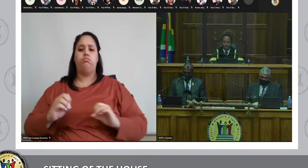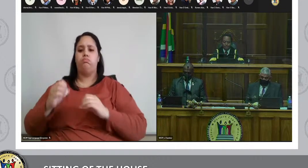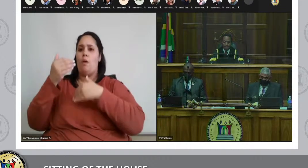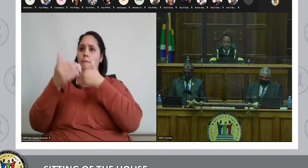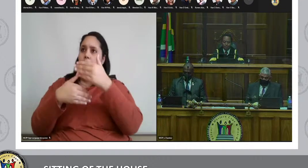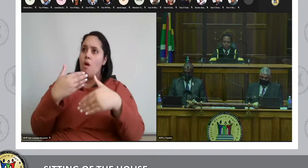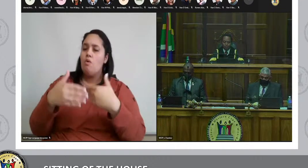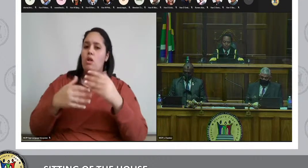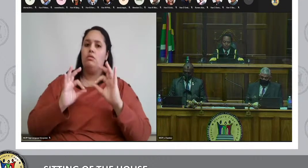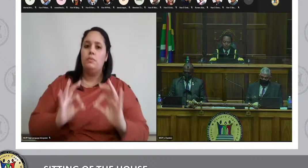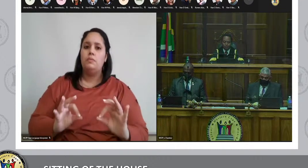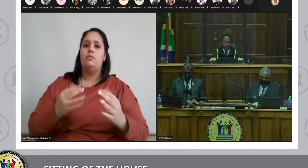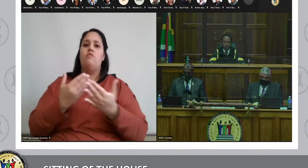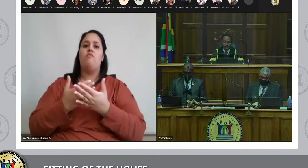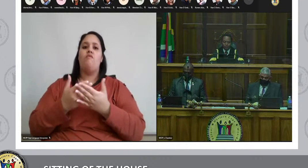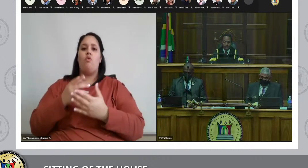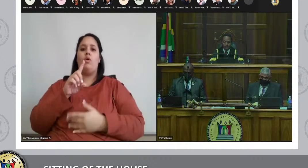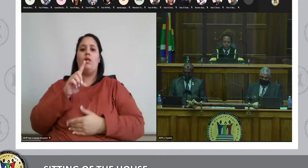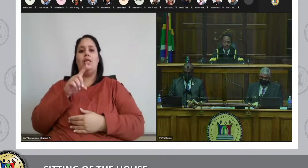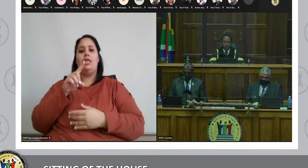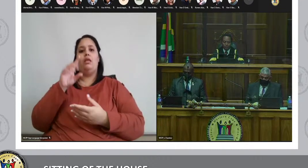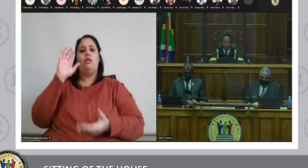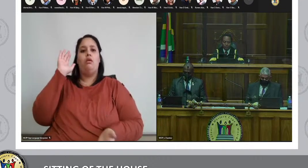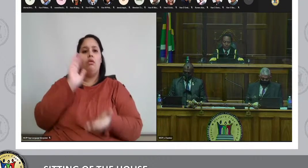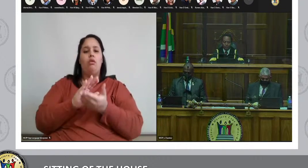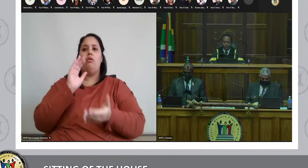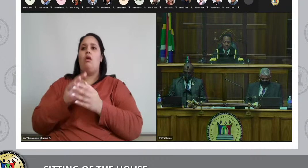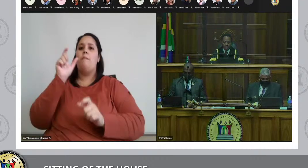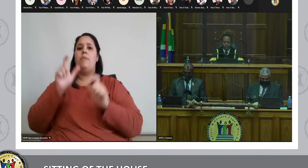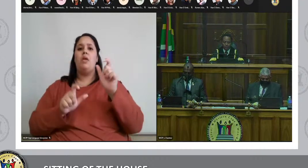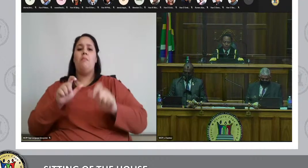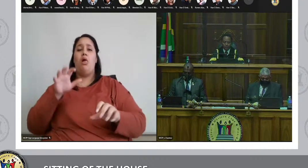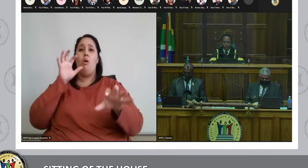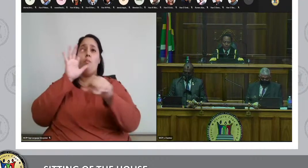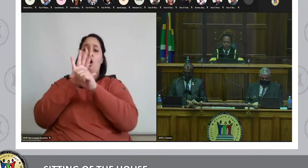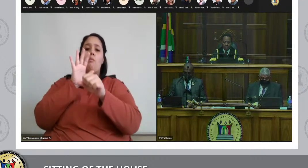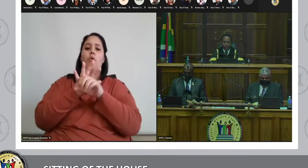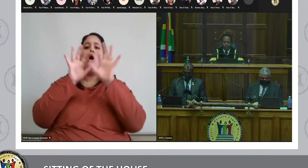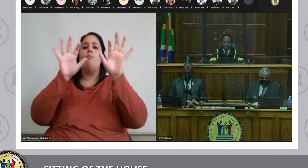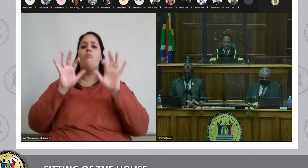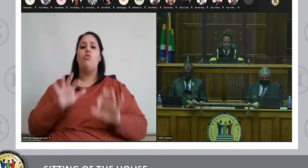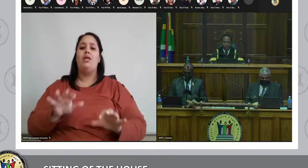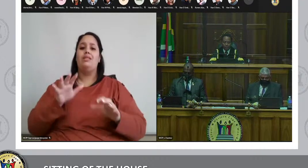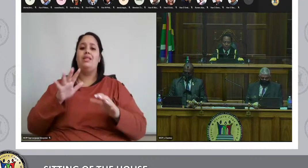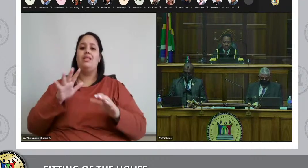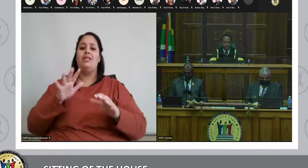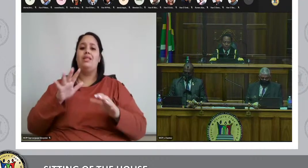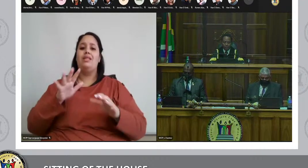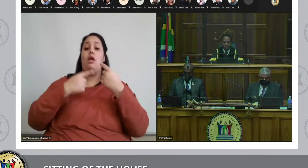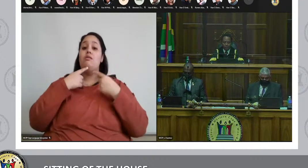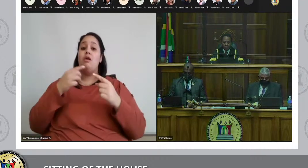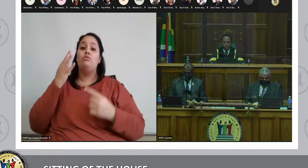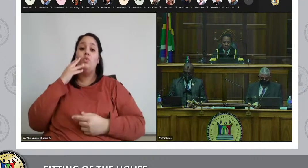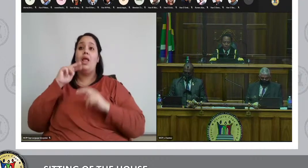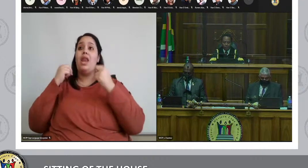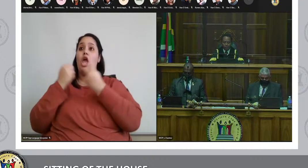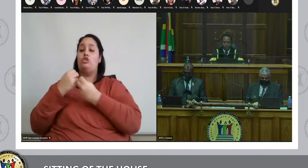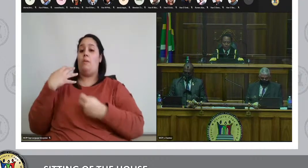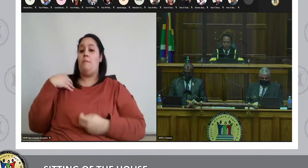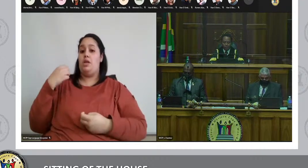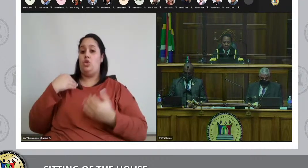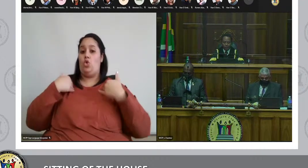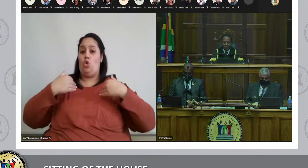been with regards to the de-densification of overcrowded areas, which was announced by a National Minister of